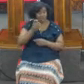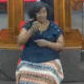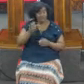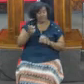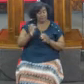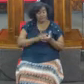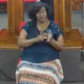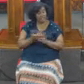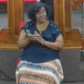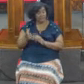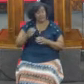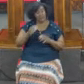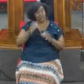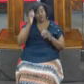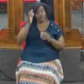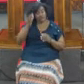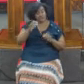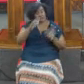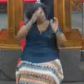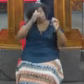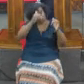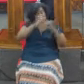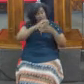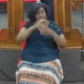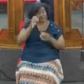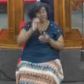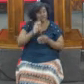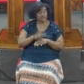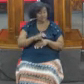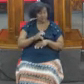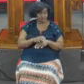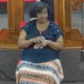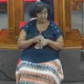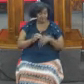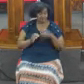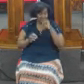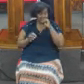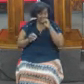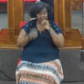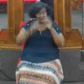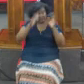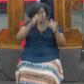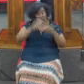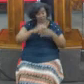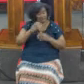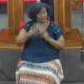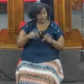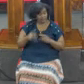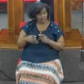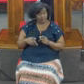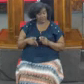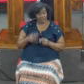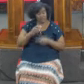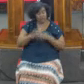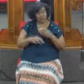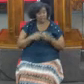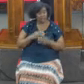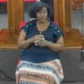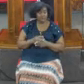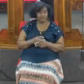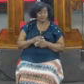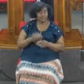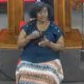Bible-preaching is the hope of the church. Amen. It is the hope of the nation. It is the hope of the world.